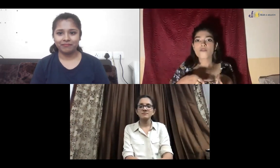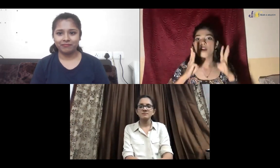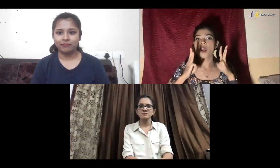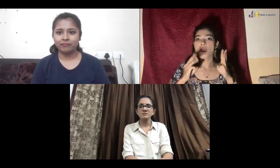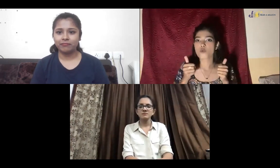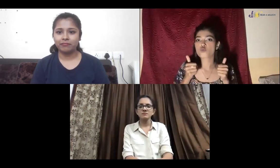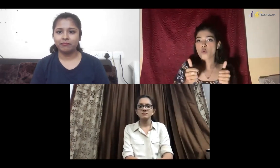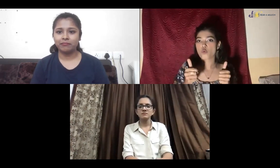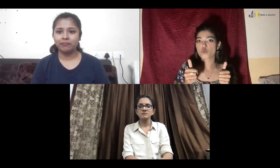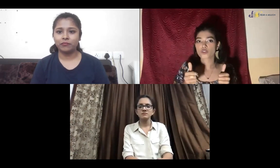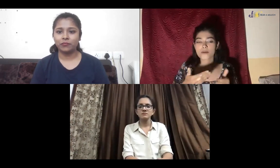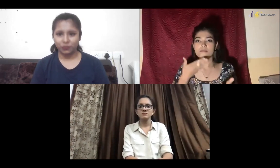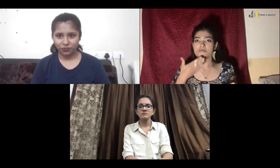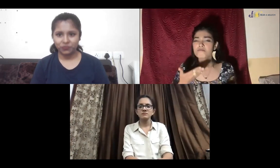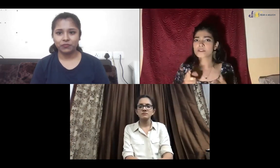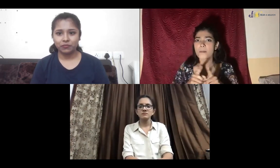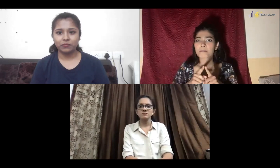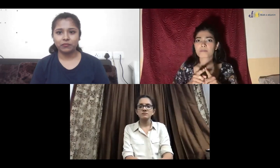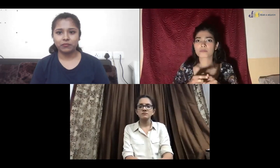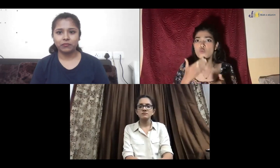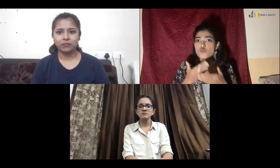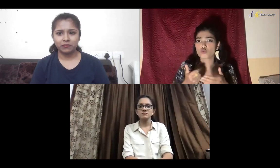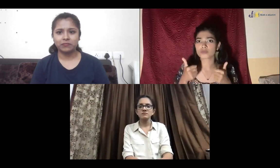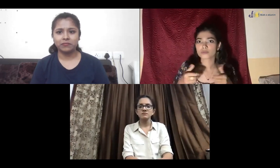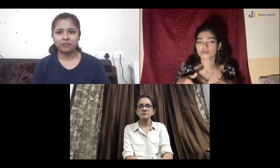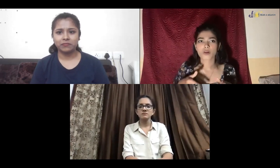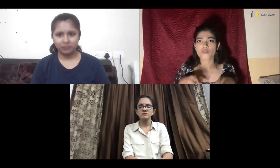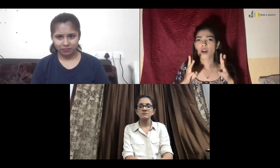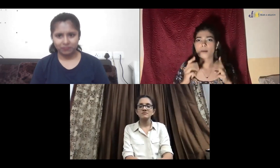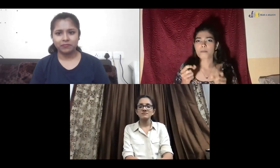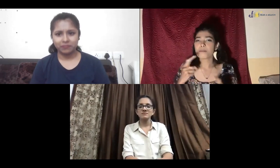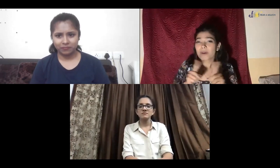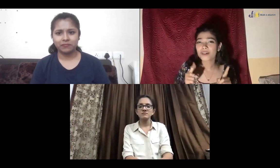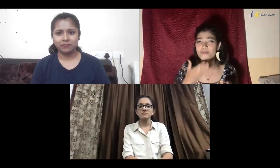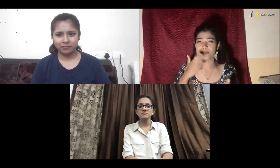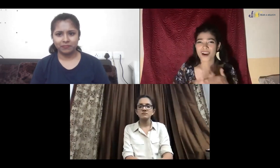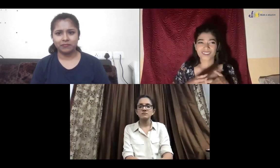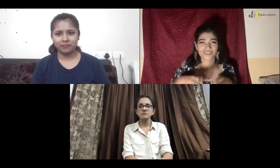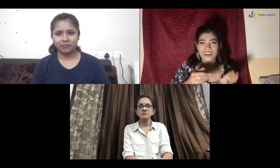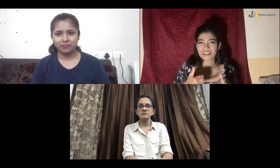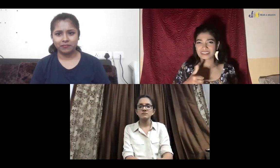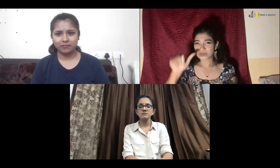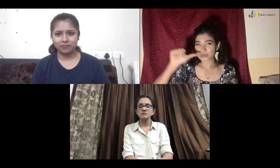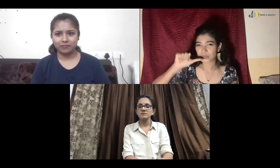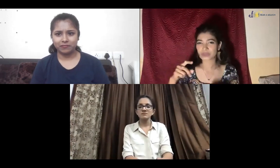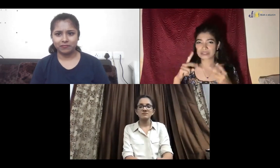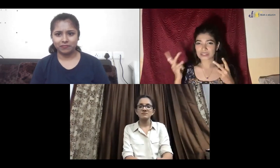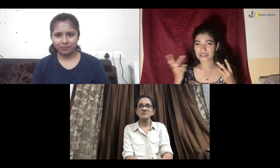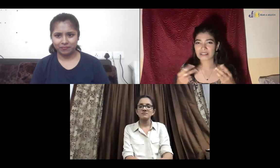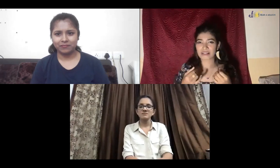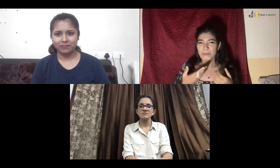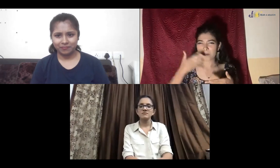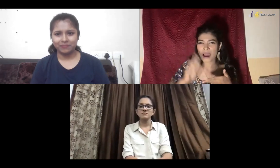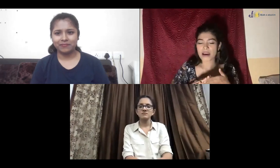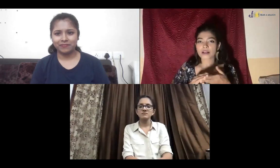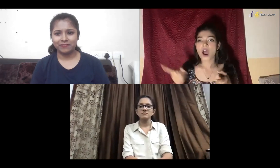did accept the facts because I thought that I have to go on the good way. I have to be good. I don't want to